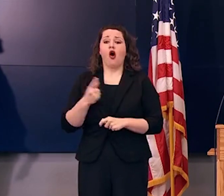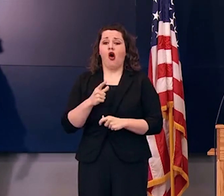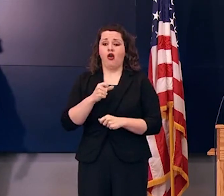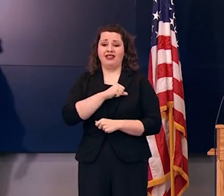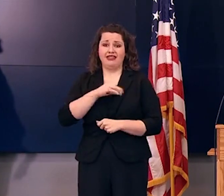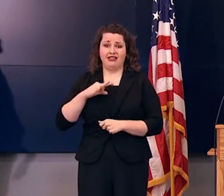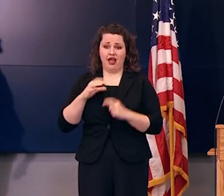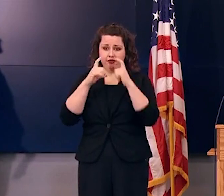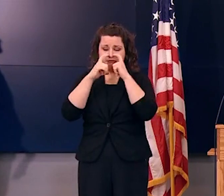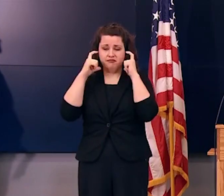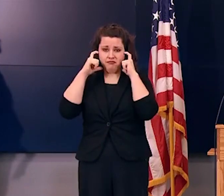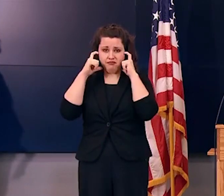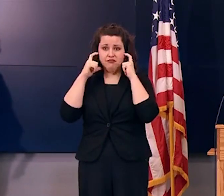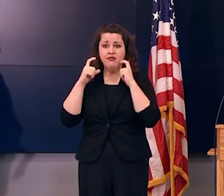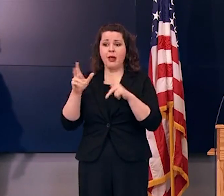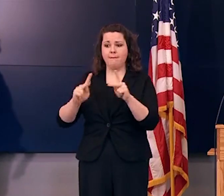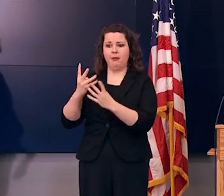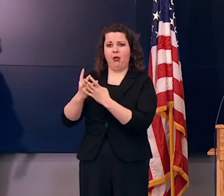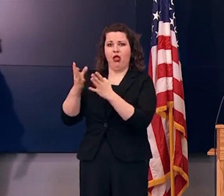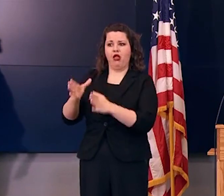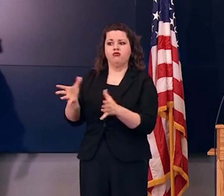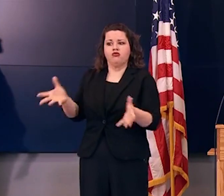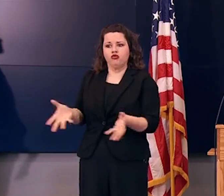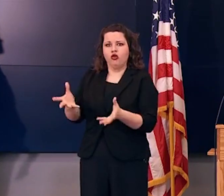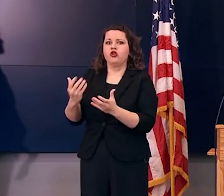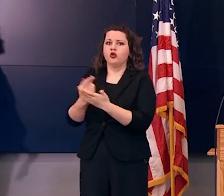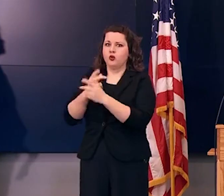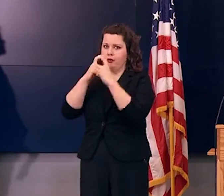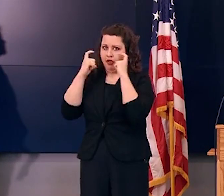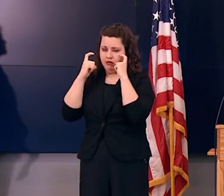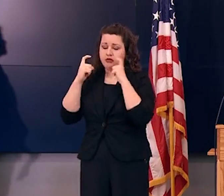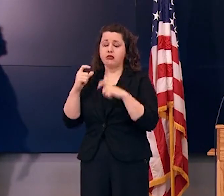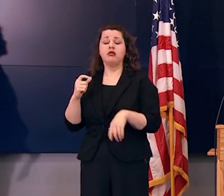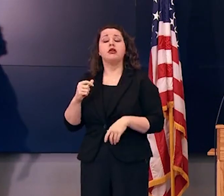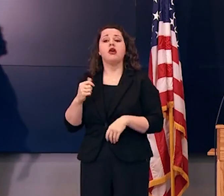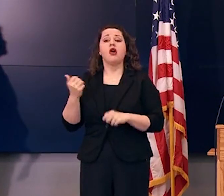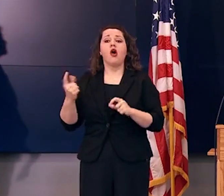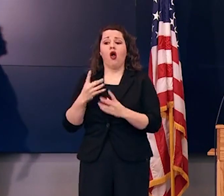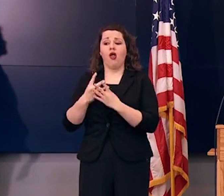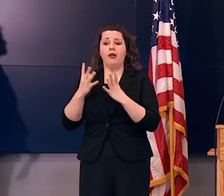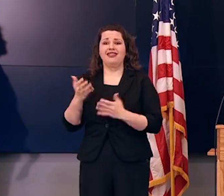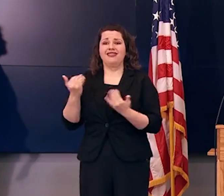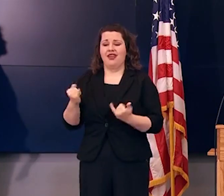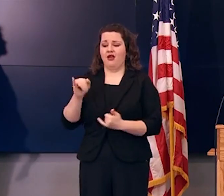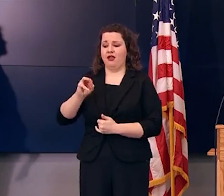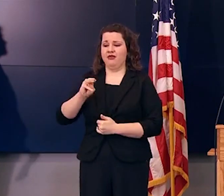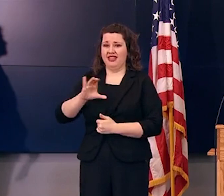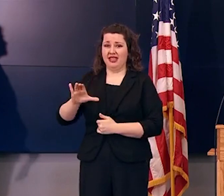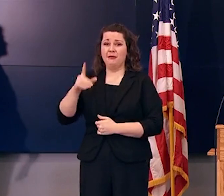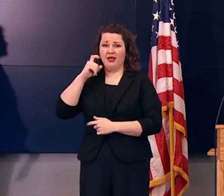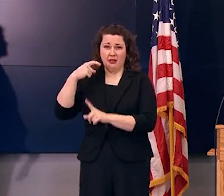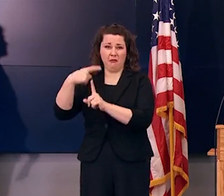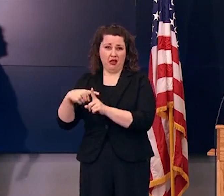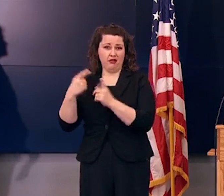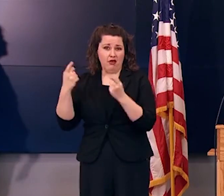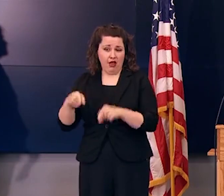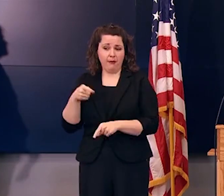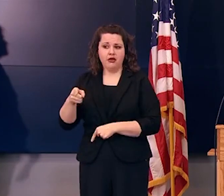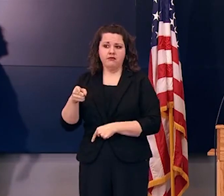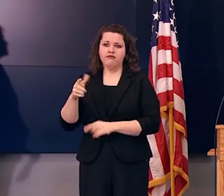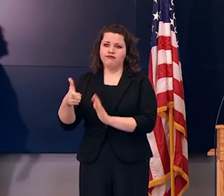masks, and individuals incarcerated are strongly encouraged to wear a mask. All inmates now at IMCC, since there's a positive case,